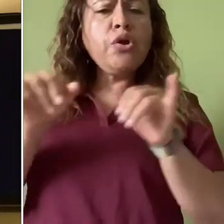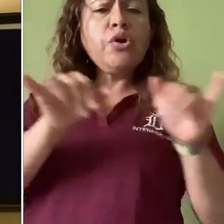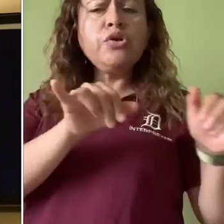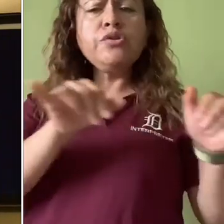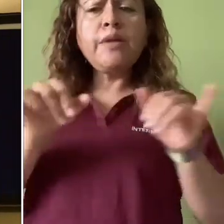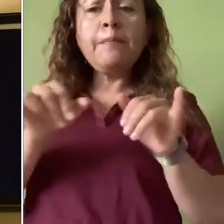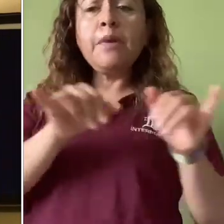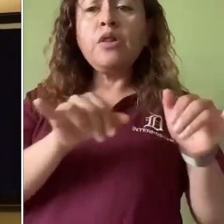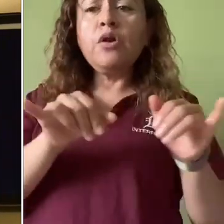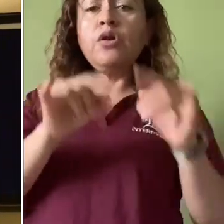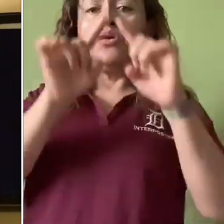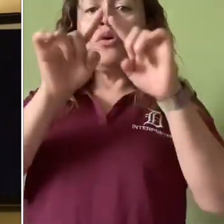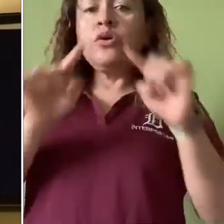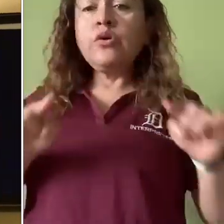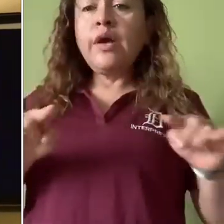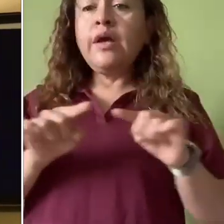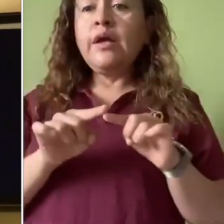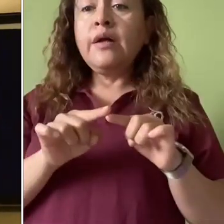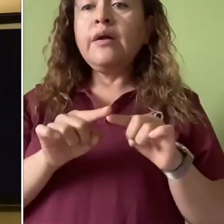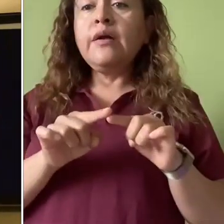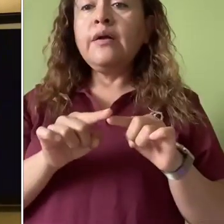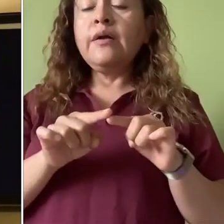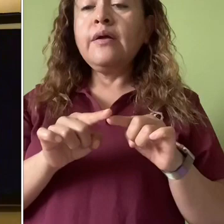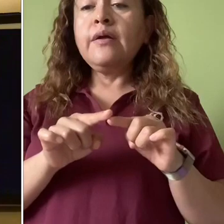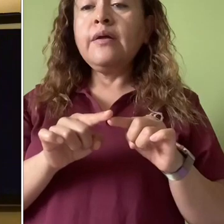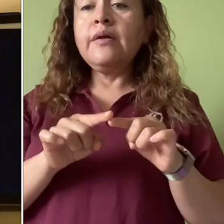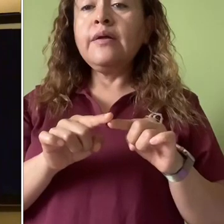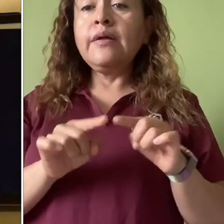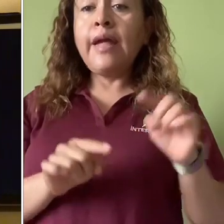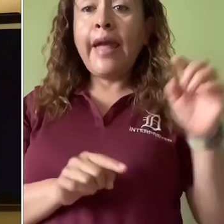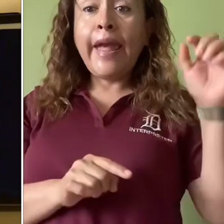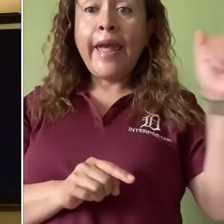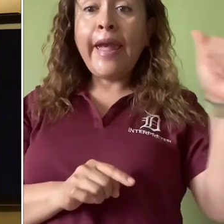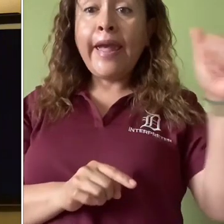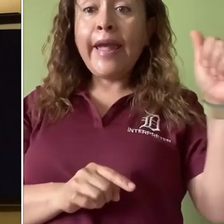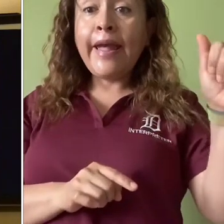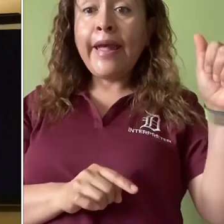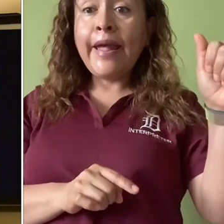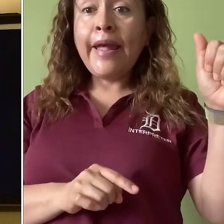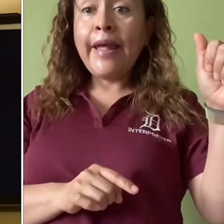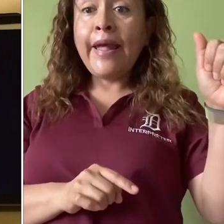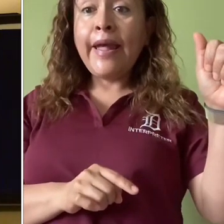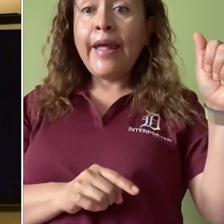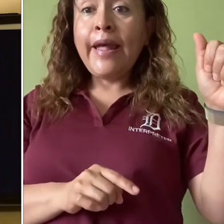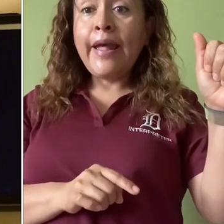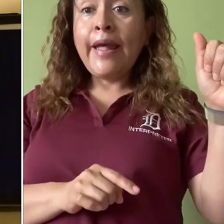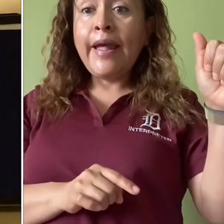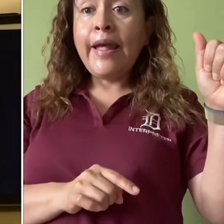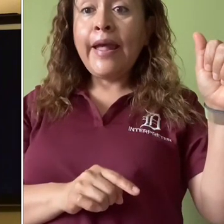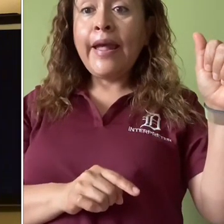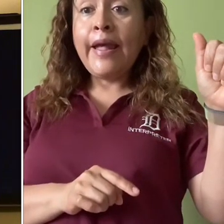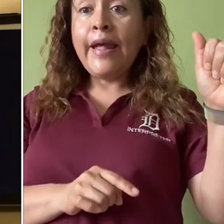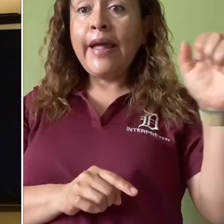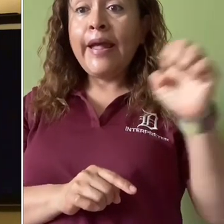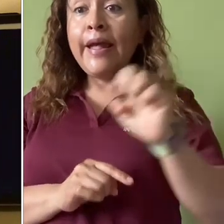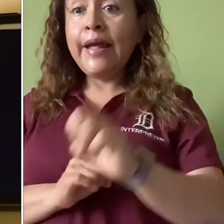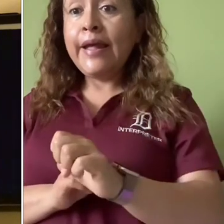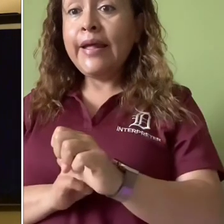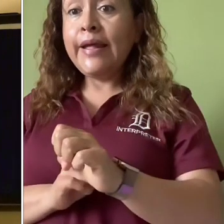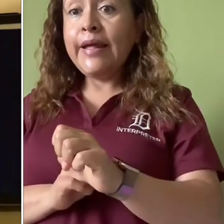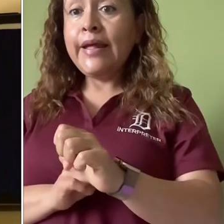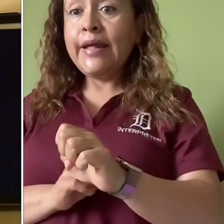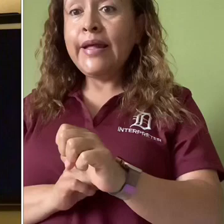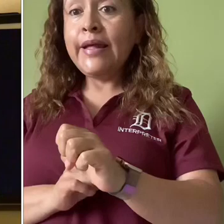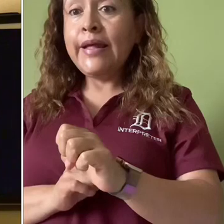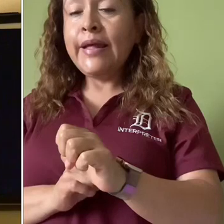is similar to triangle. So this vertex A corresponds to vertex E over